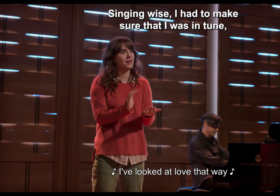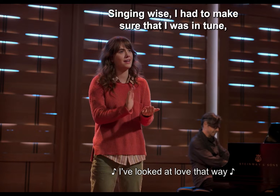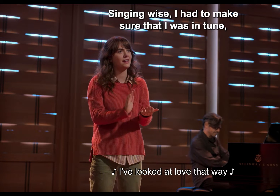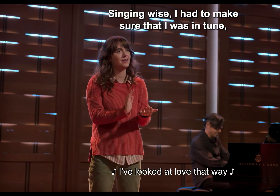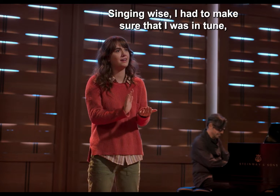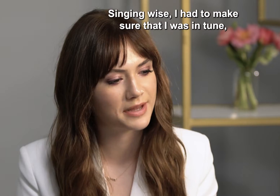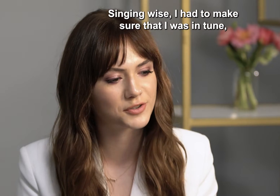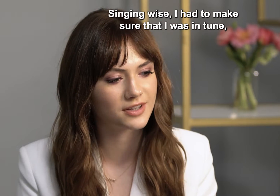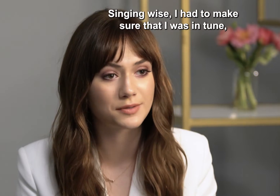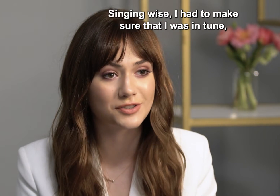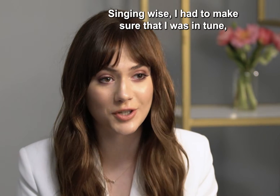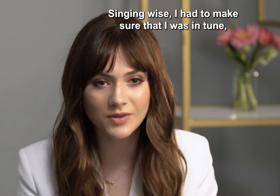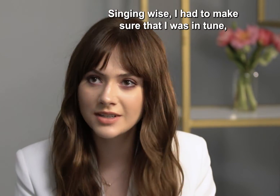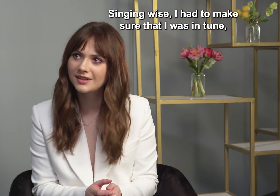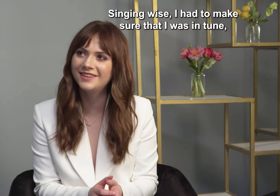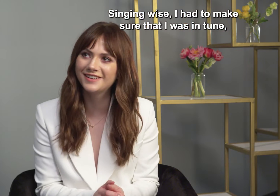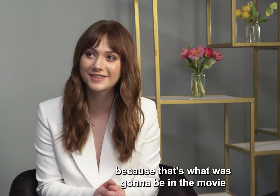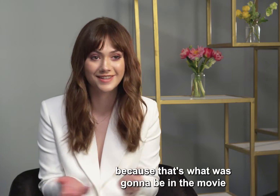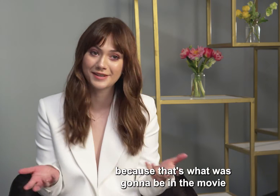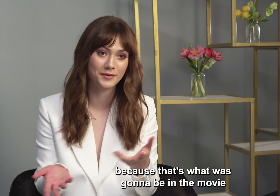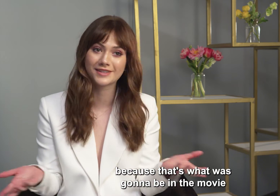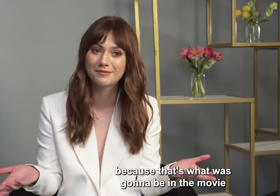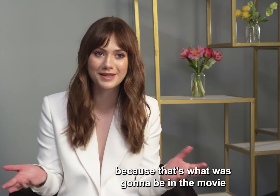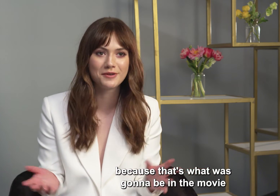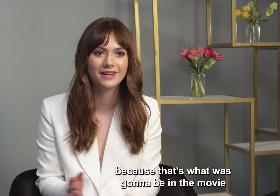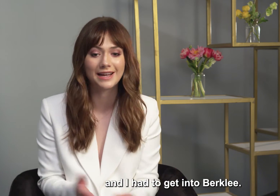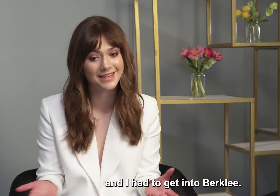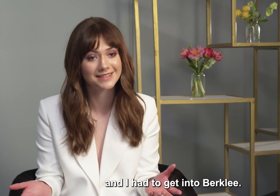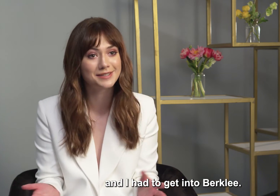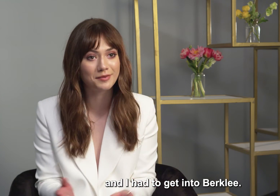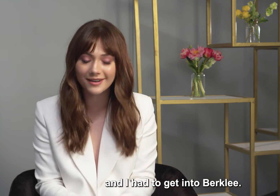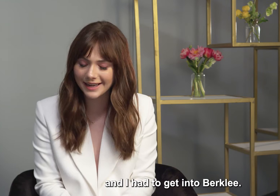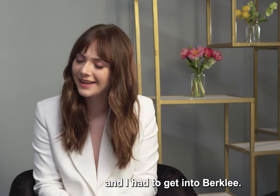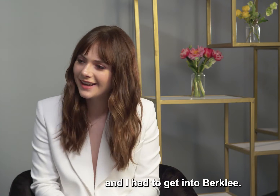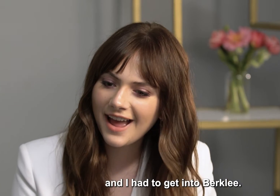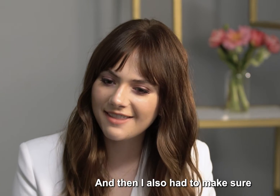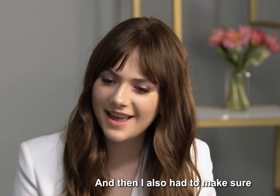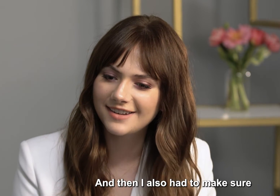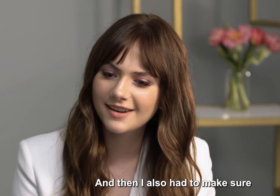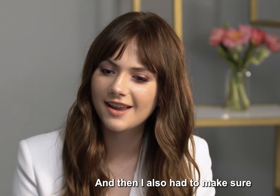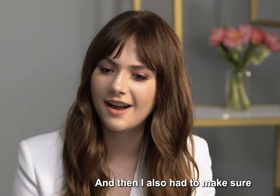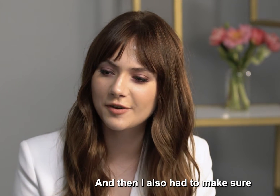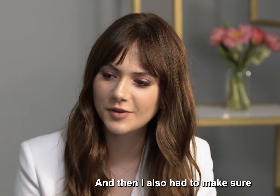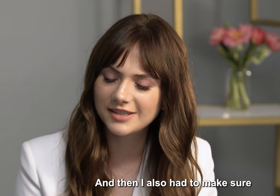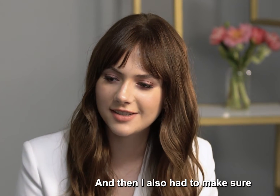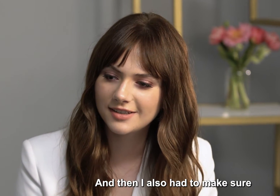-wise, I had to make sure that I was in tune, because that's what was going to be in the movie, and I had to get into Berklee. And then I also had to